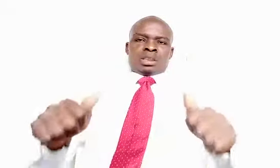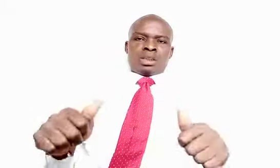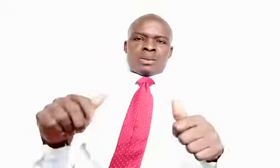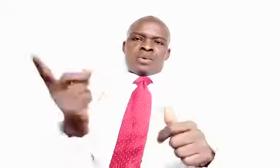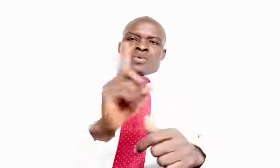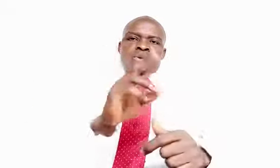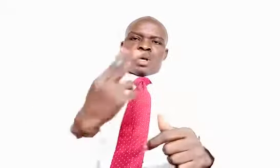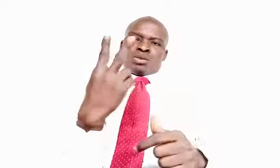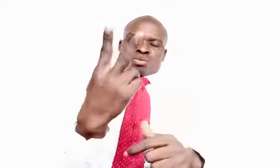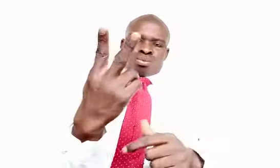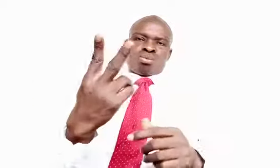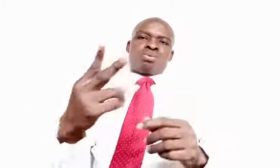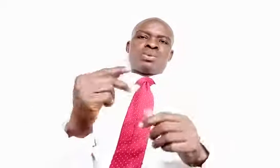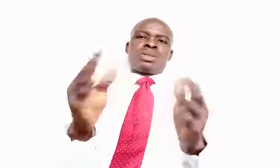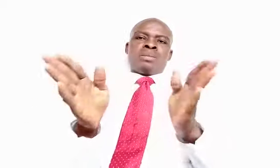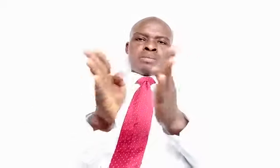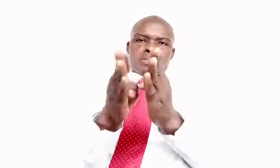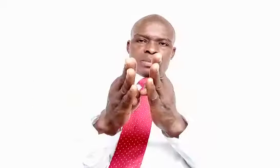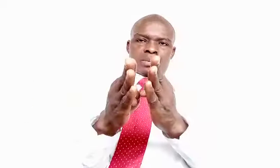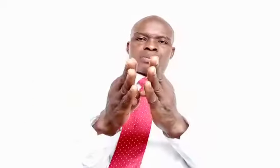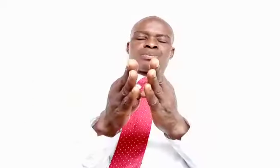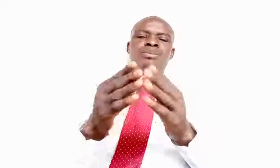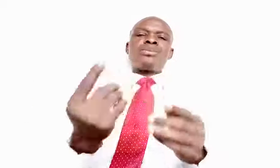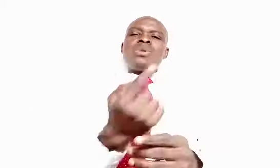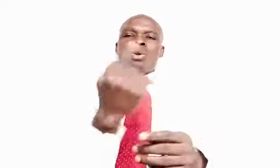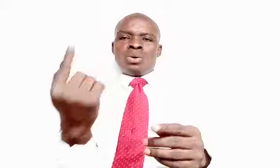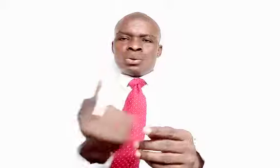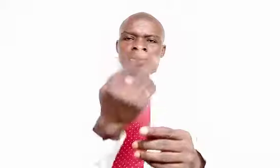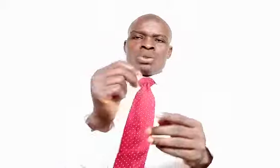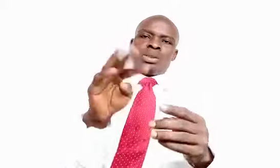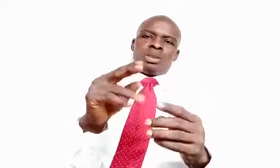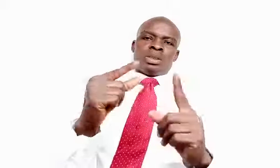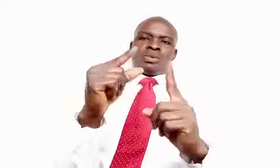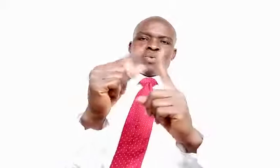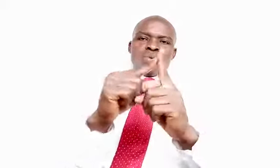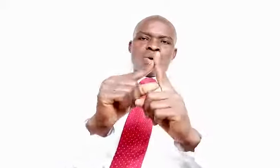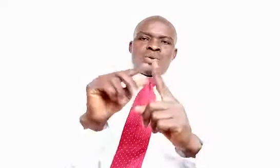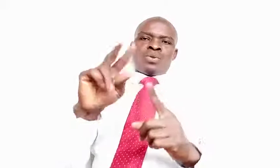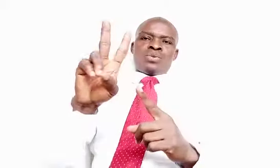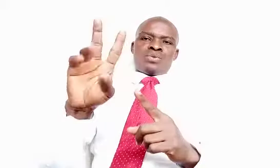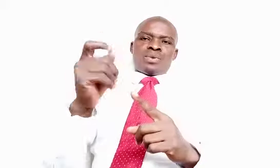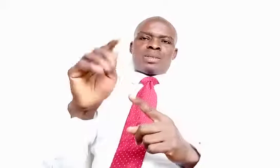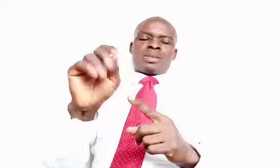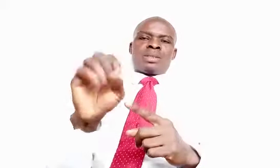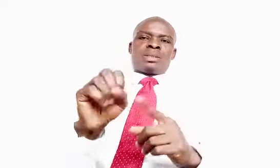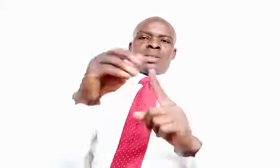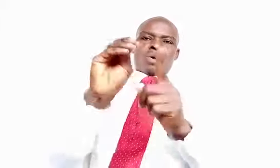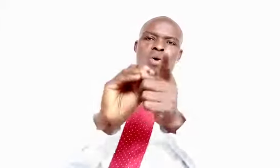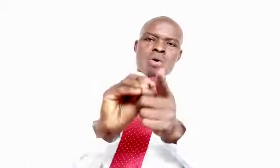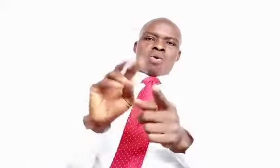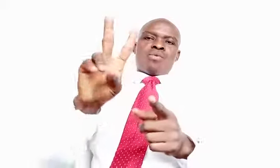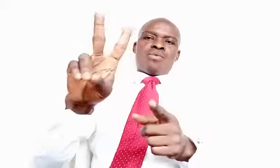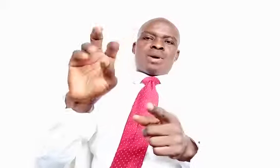two faces meet. Also, the word vertex or vertices is